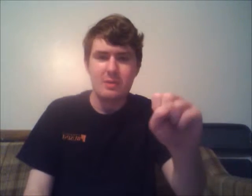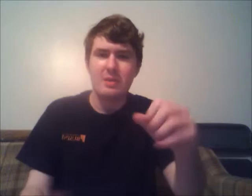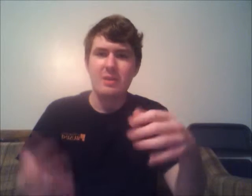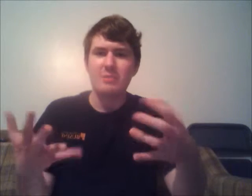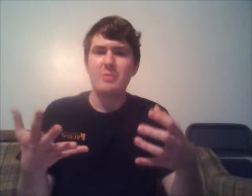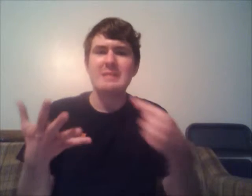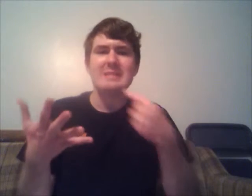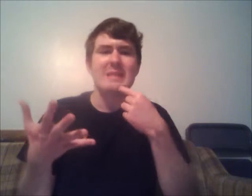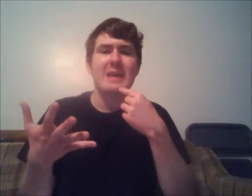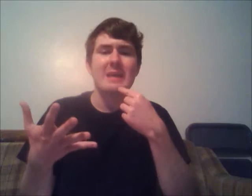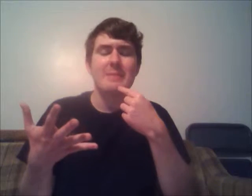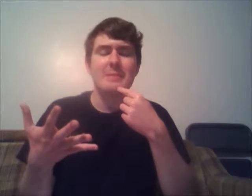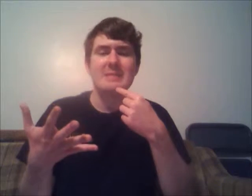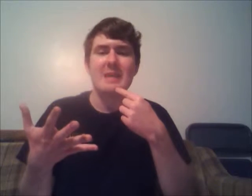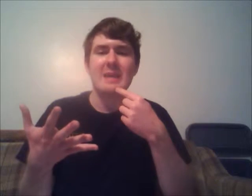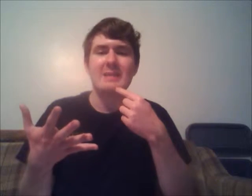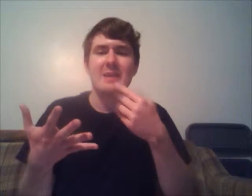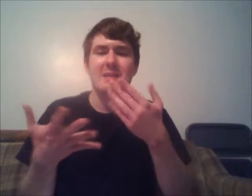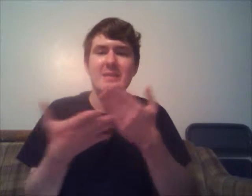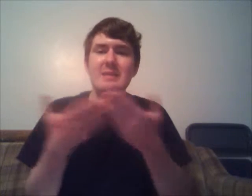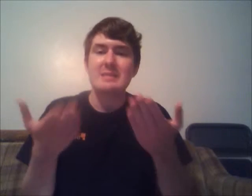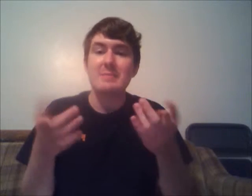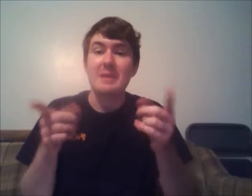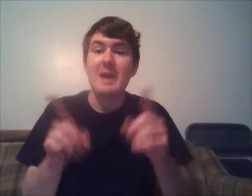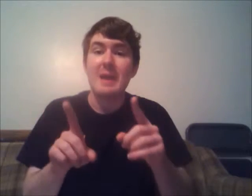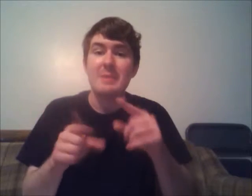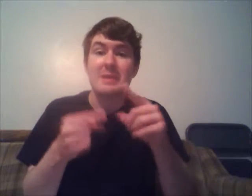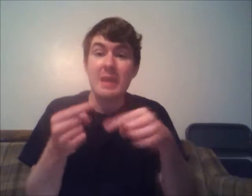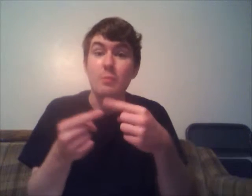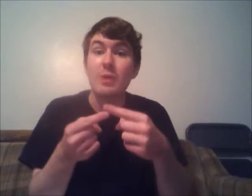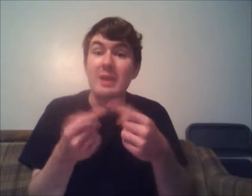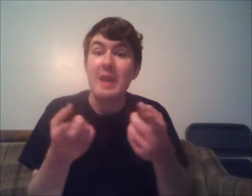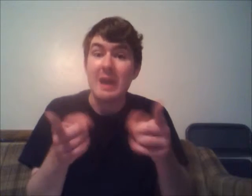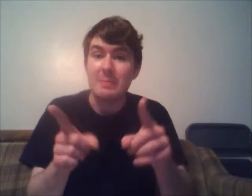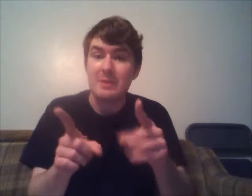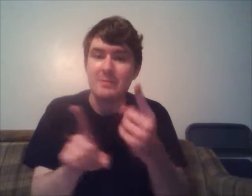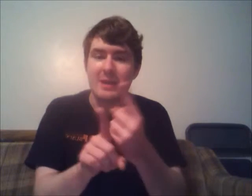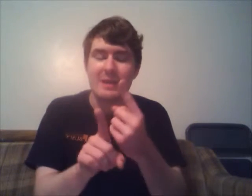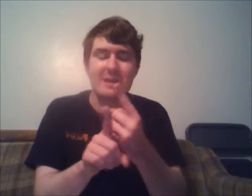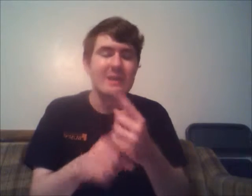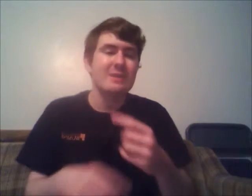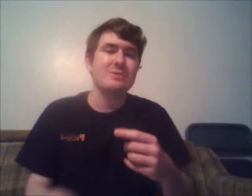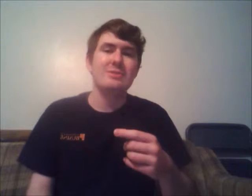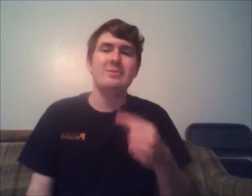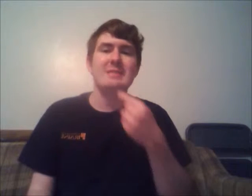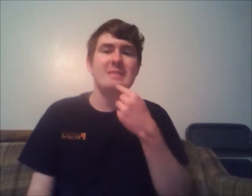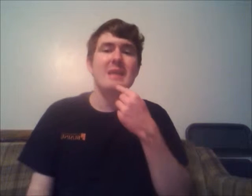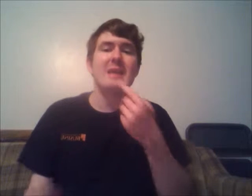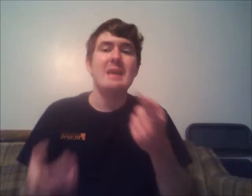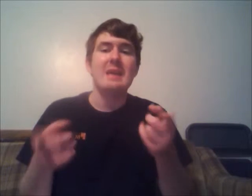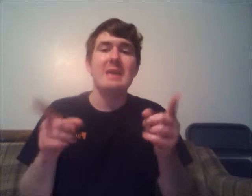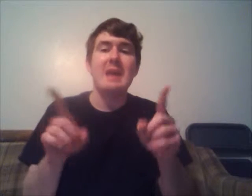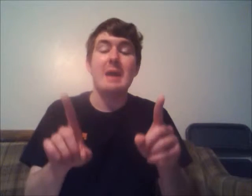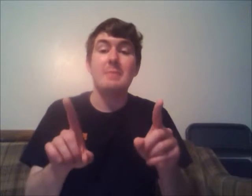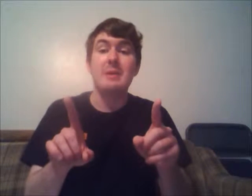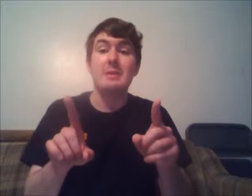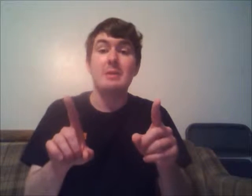we want to be able to say like something happened and when it happened, right? So you can say it happened,